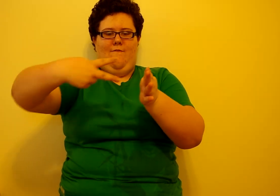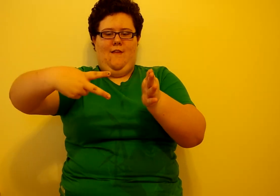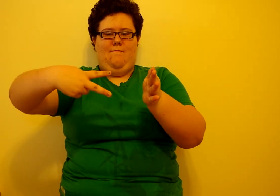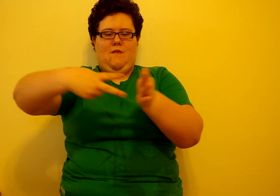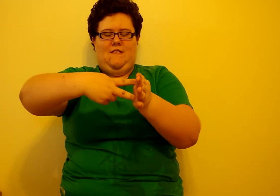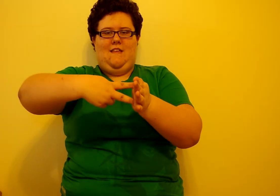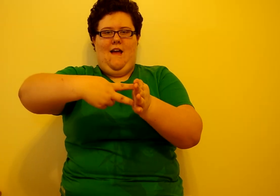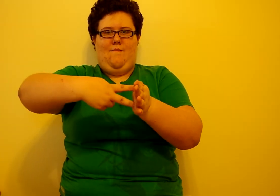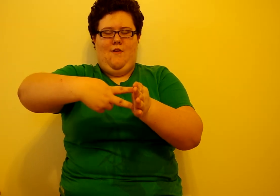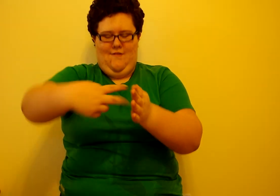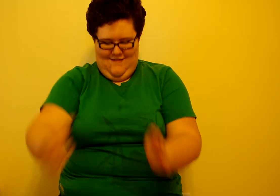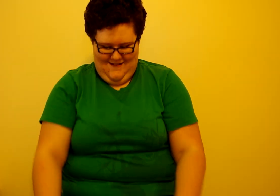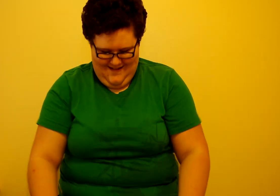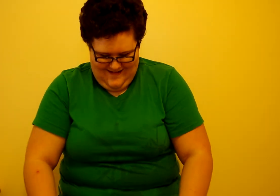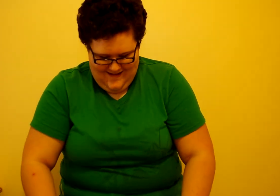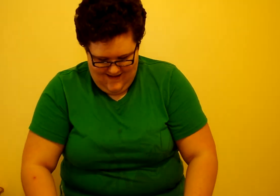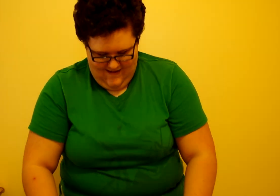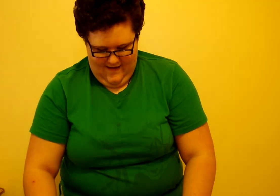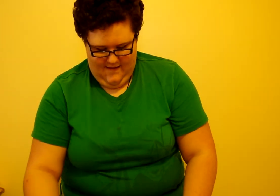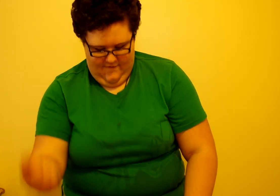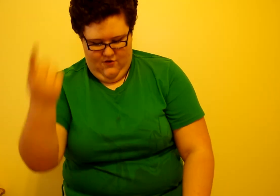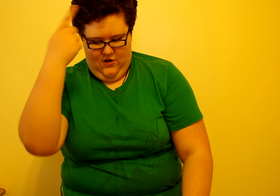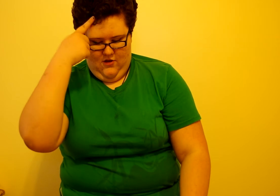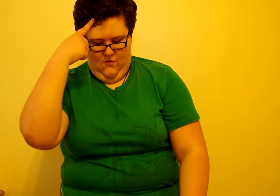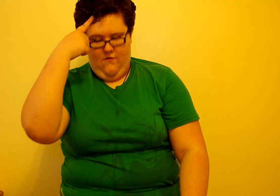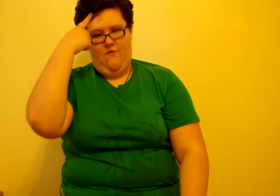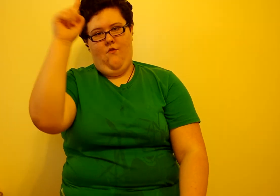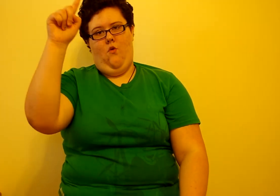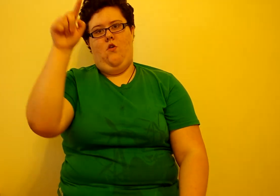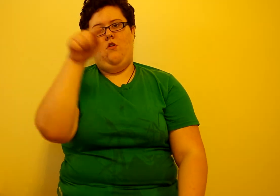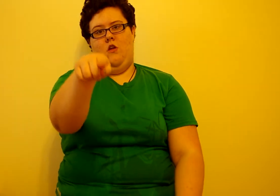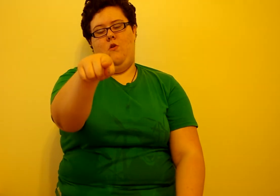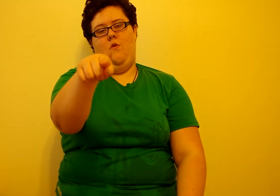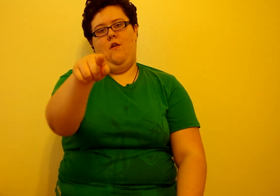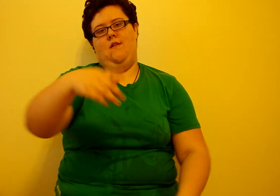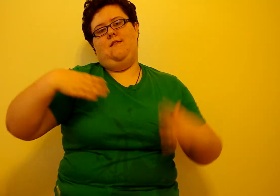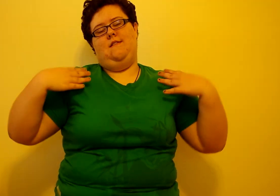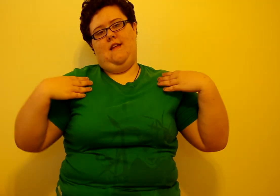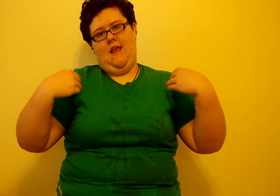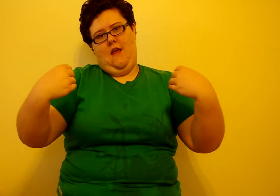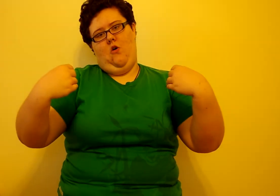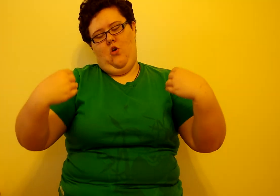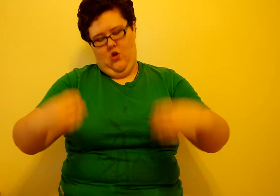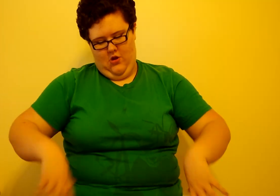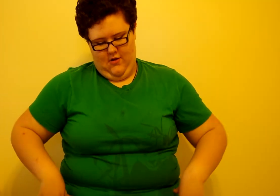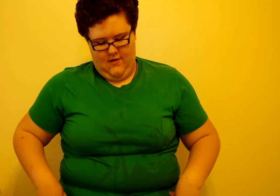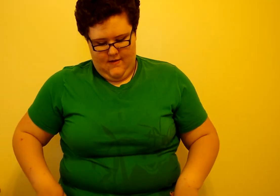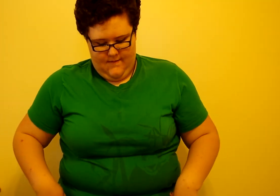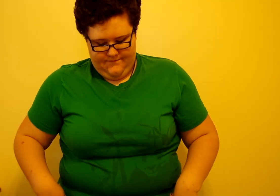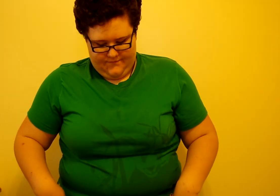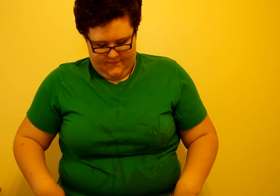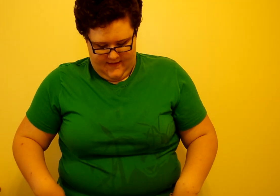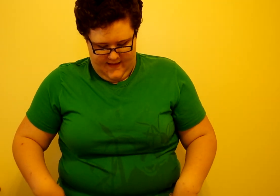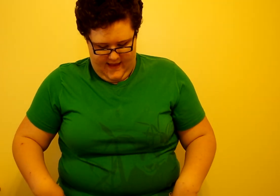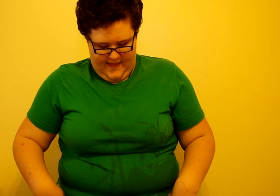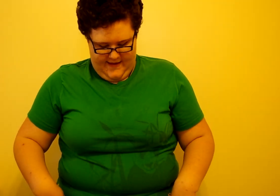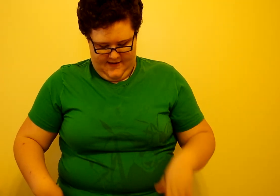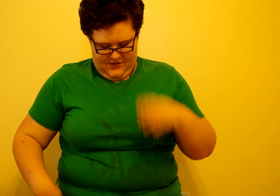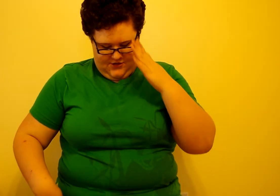flip, stab. For you to heal. And then it just goes